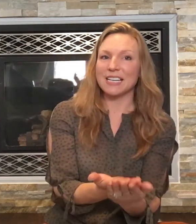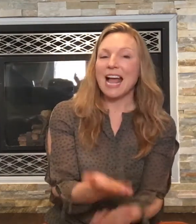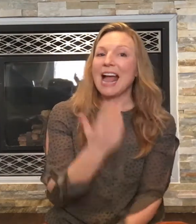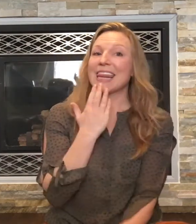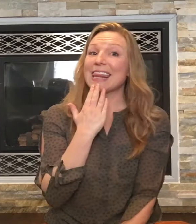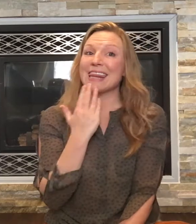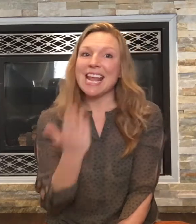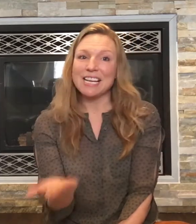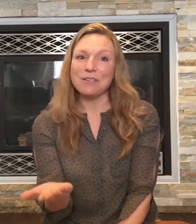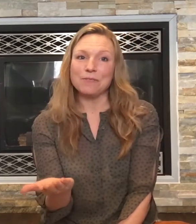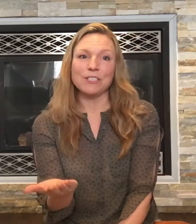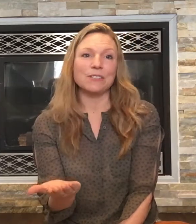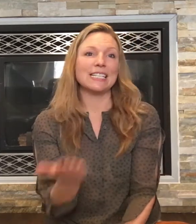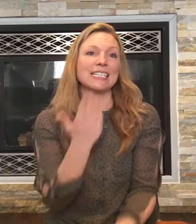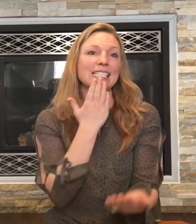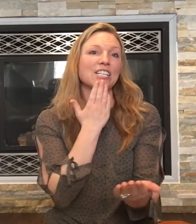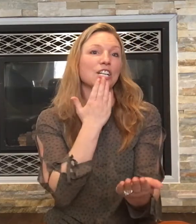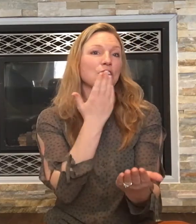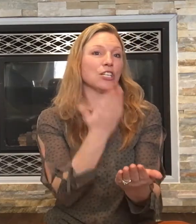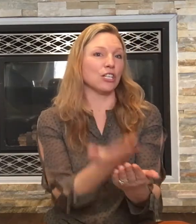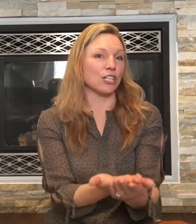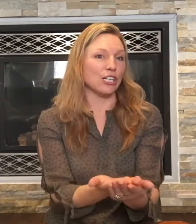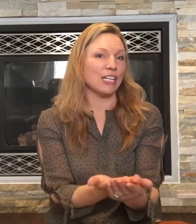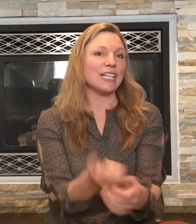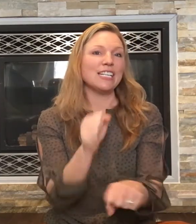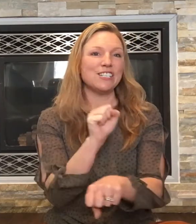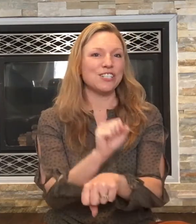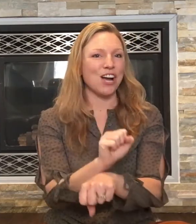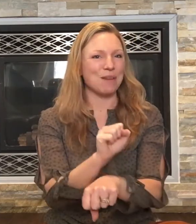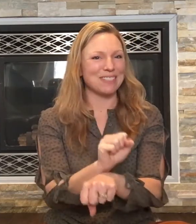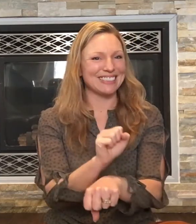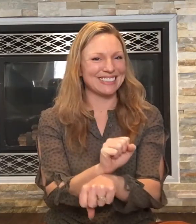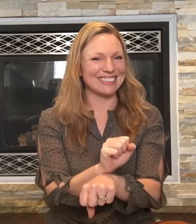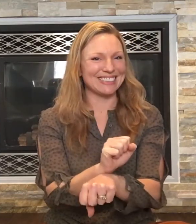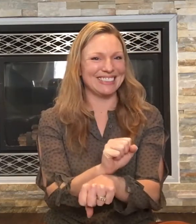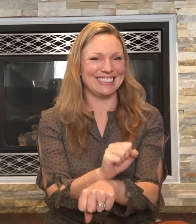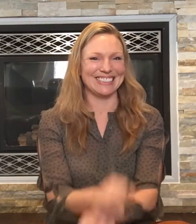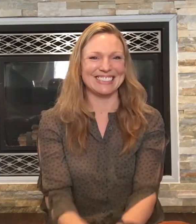Thank you for doing such a good job.